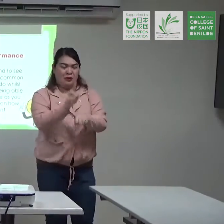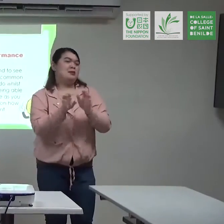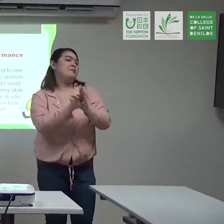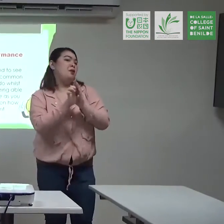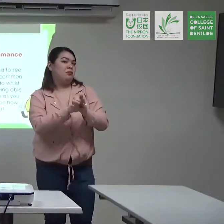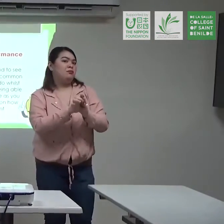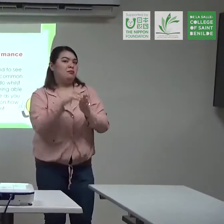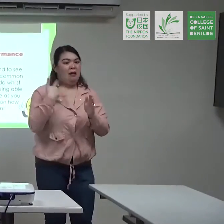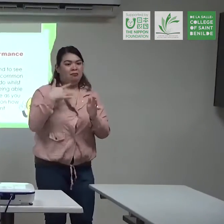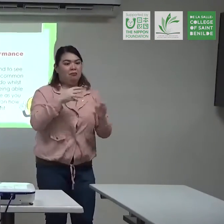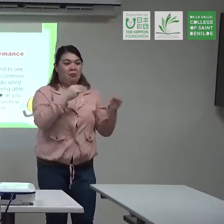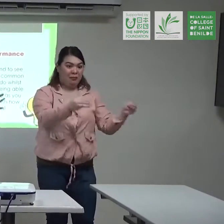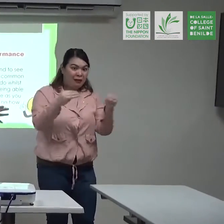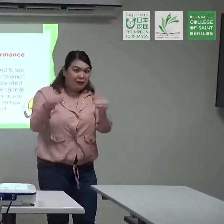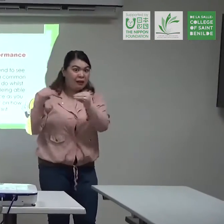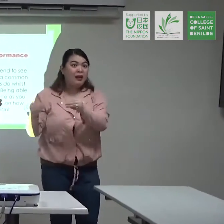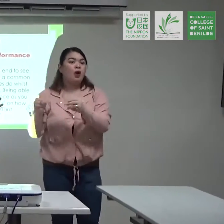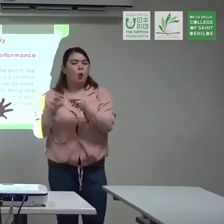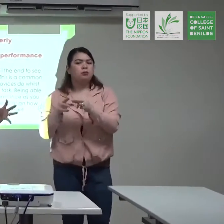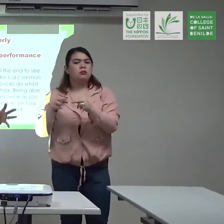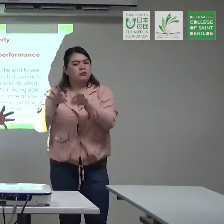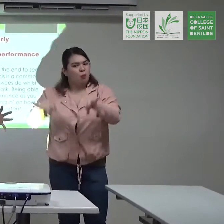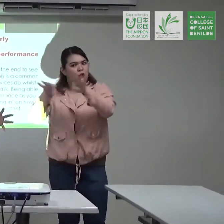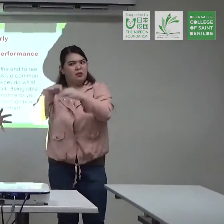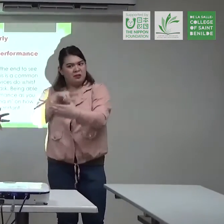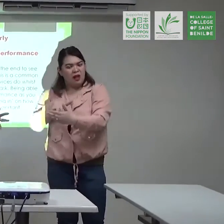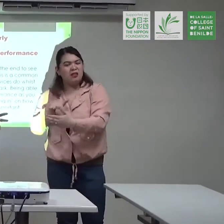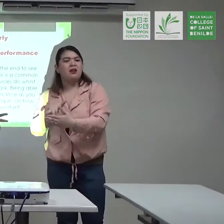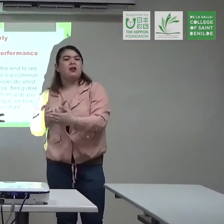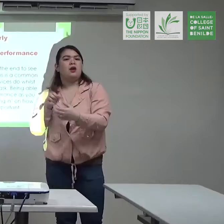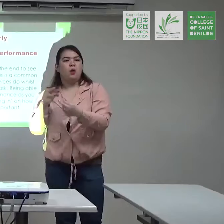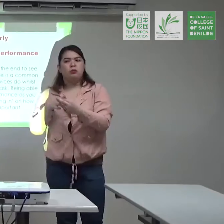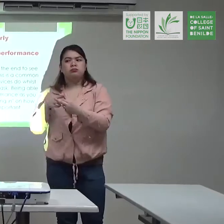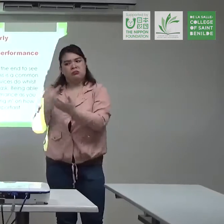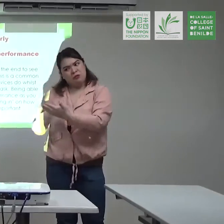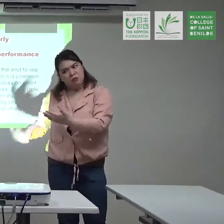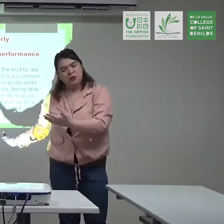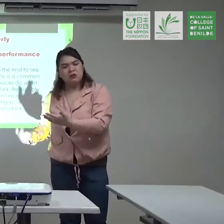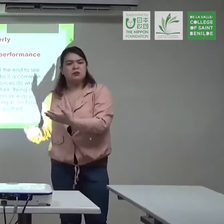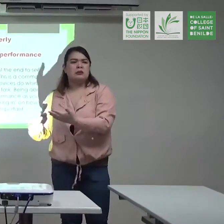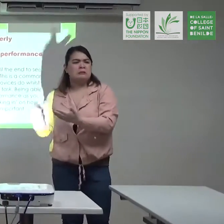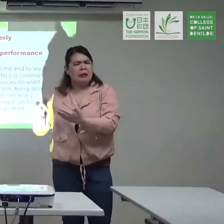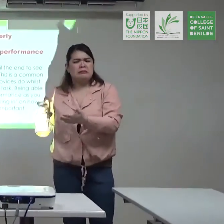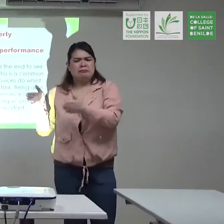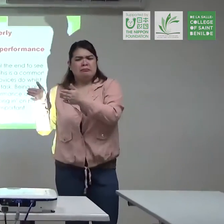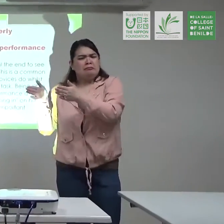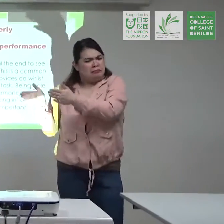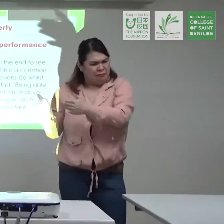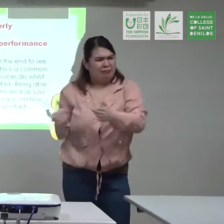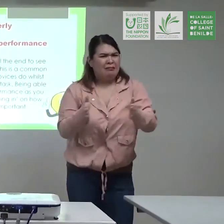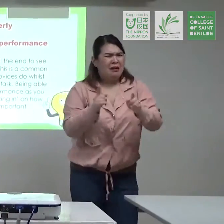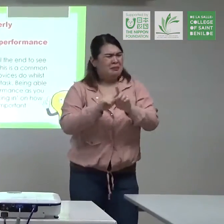the significance of the study, and the resources and the power. Unfortunately, nag-iba